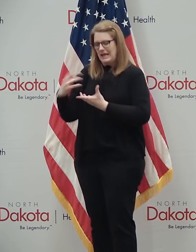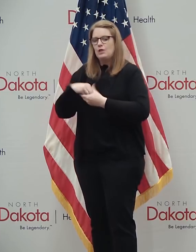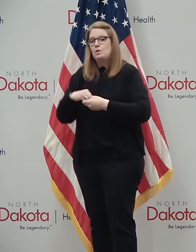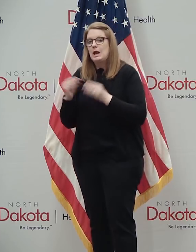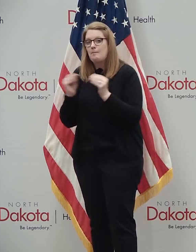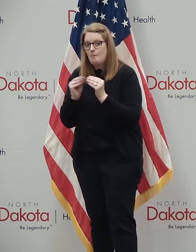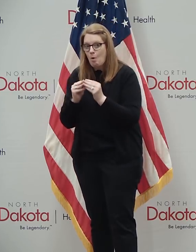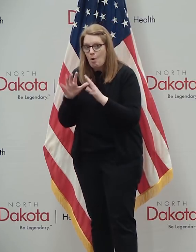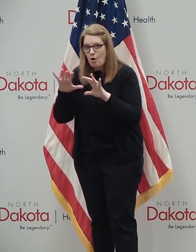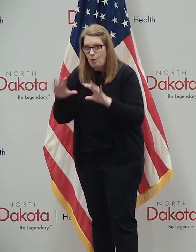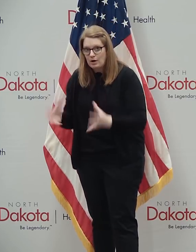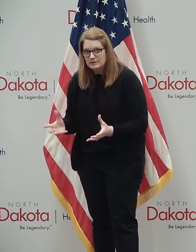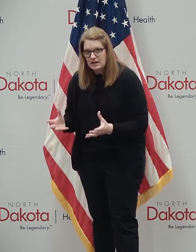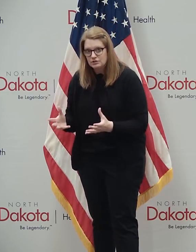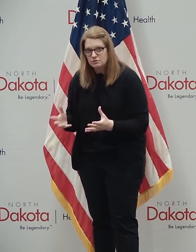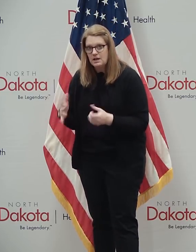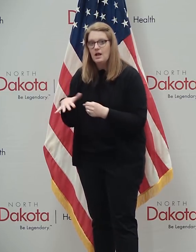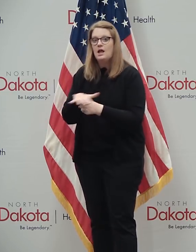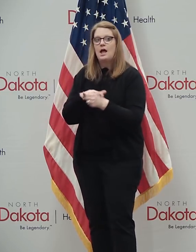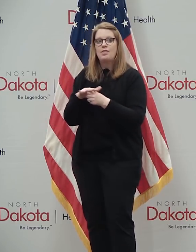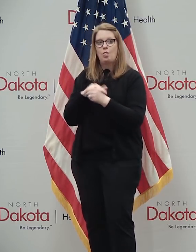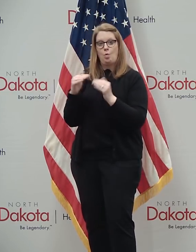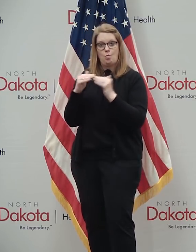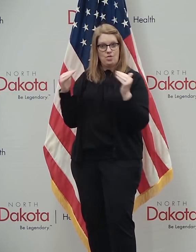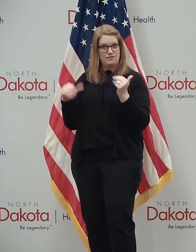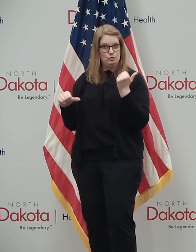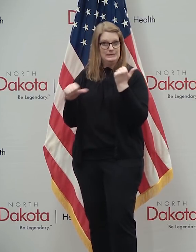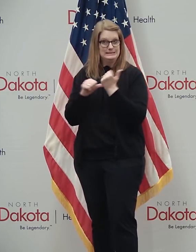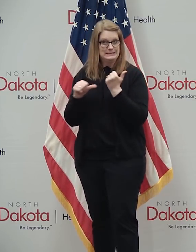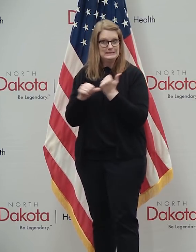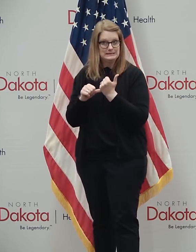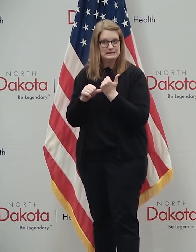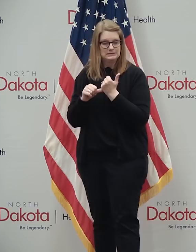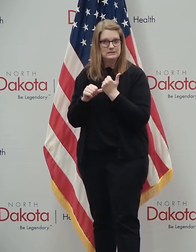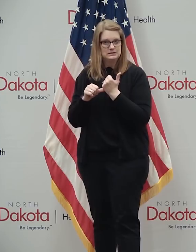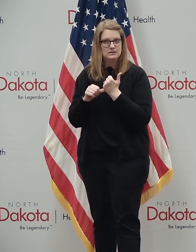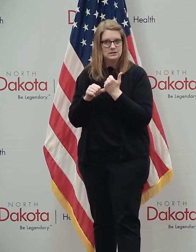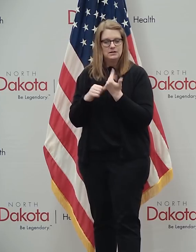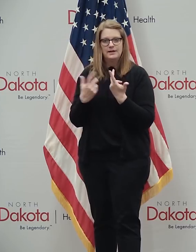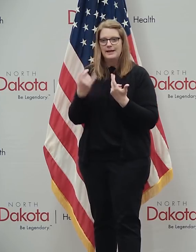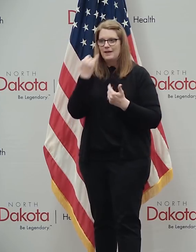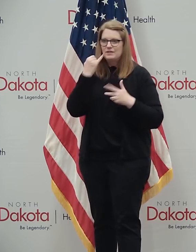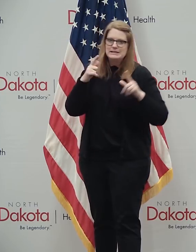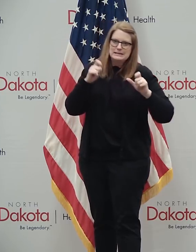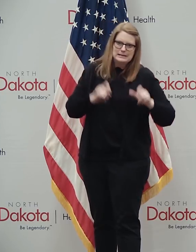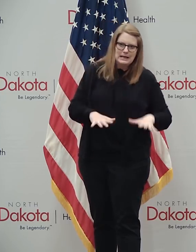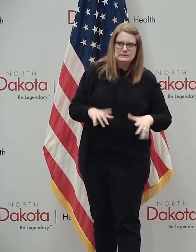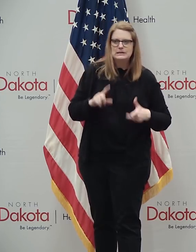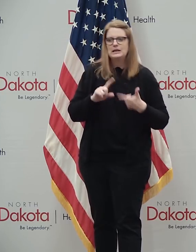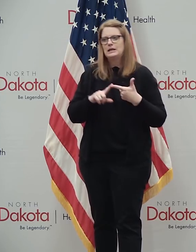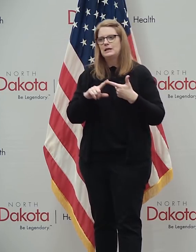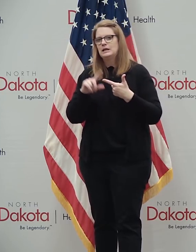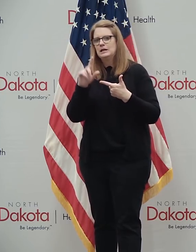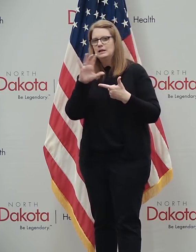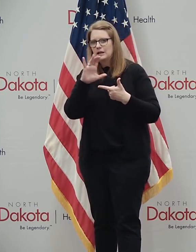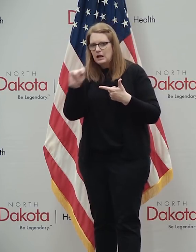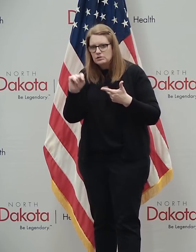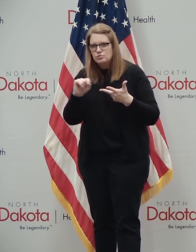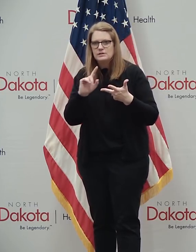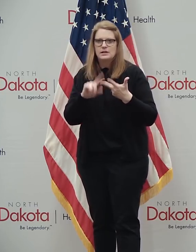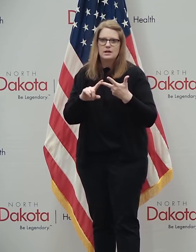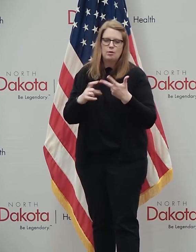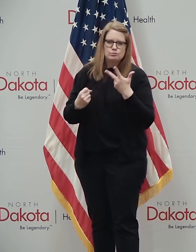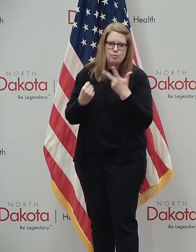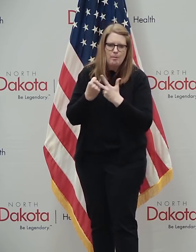organizations at the local level to assist on all aspects of it, whether it's the testing, whether it's the tracing, and whether it's